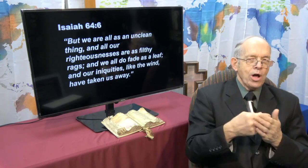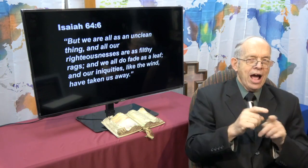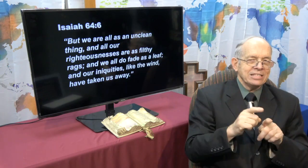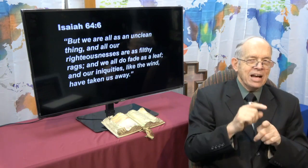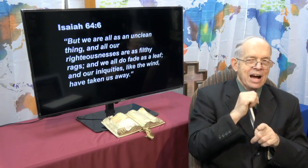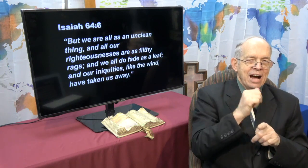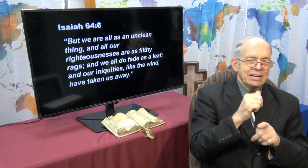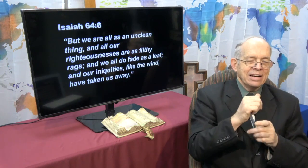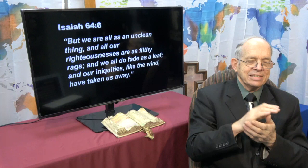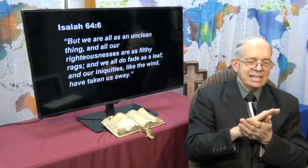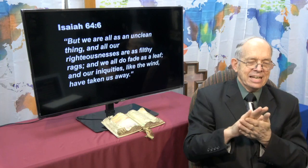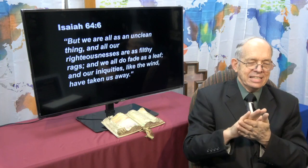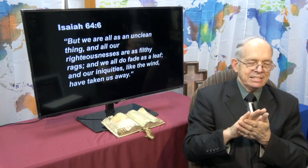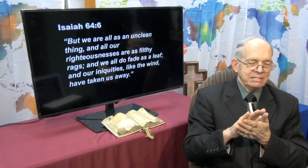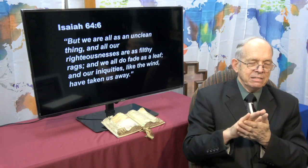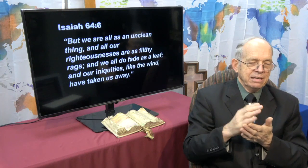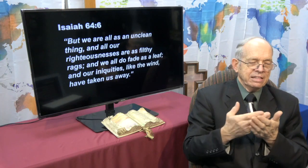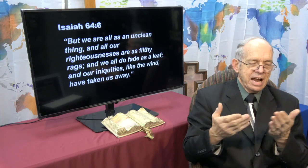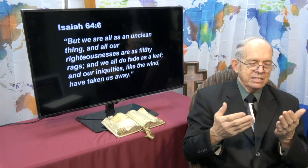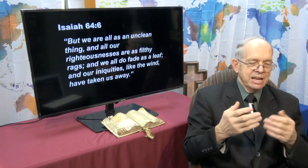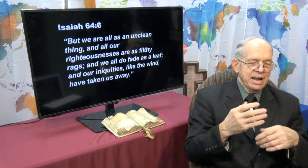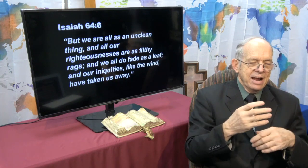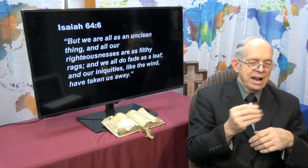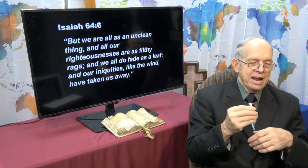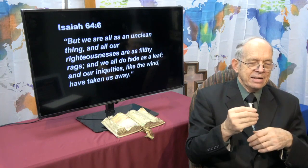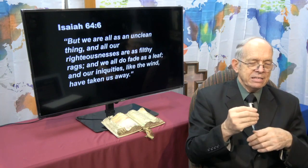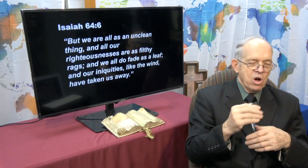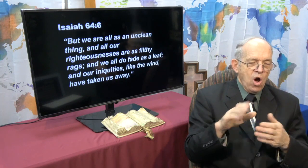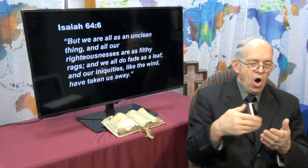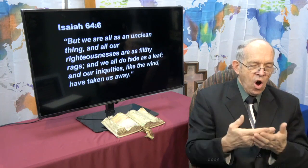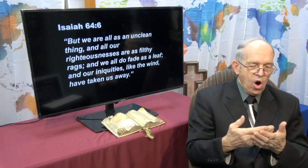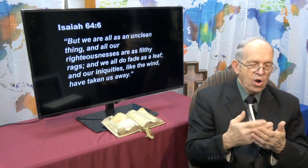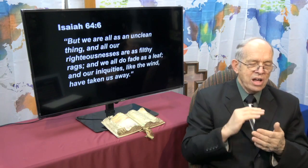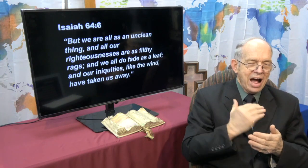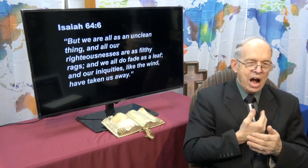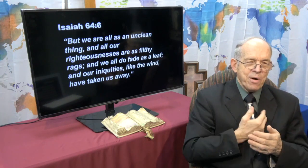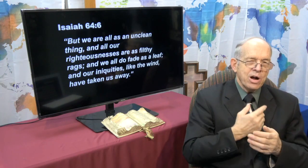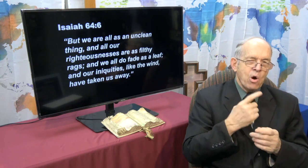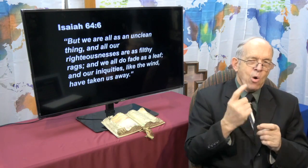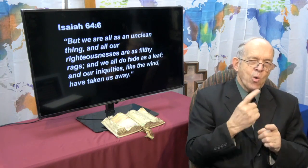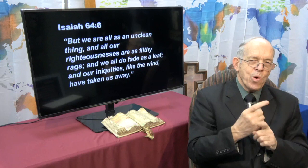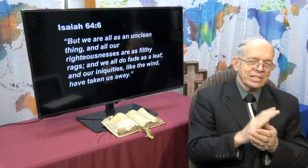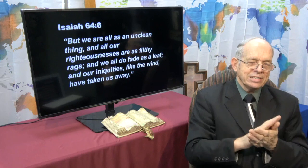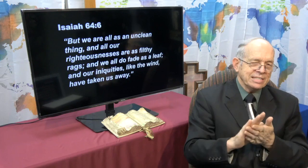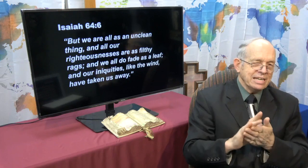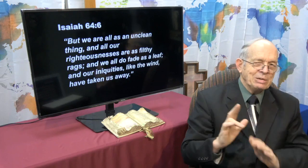as unclean things, and all our righteousness,